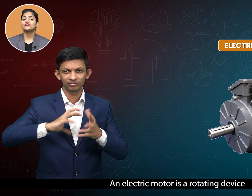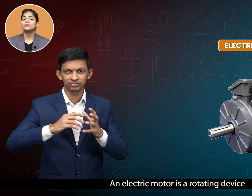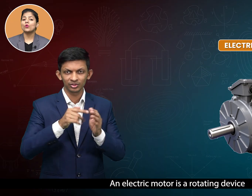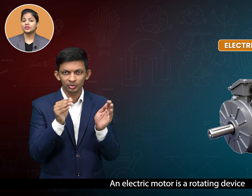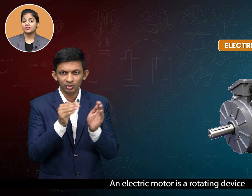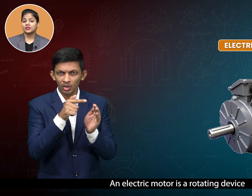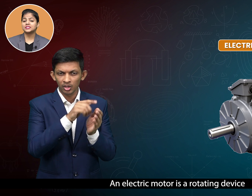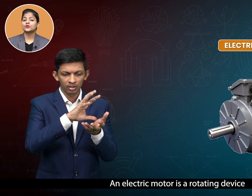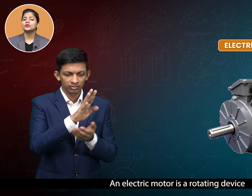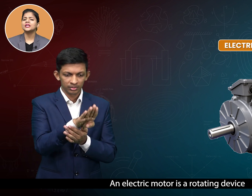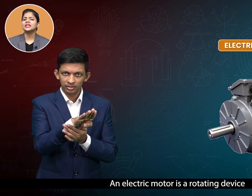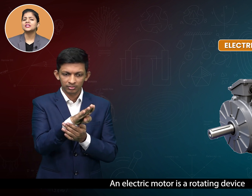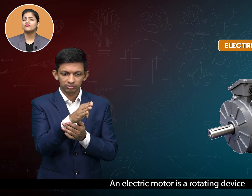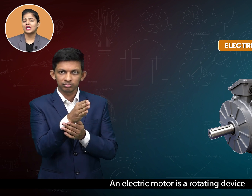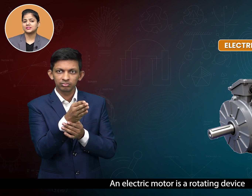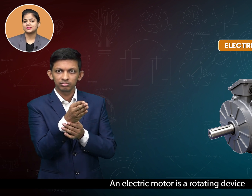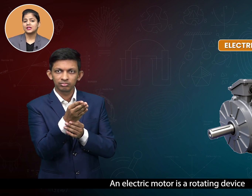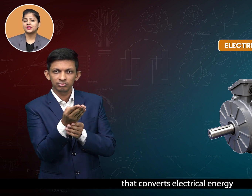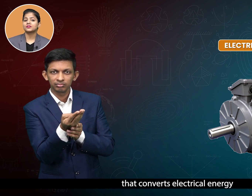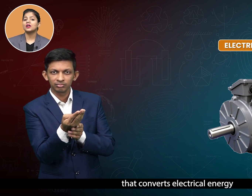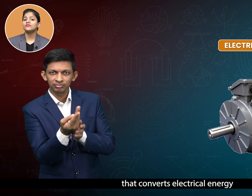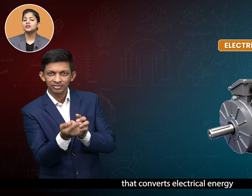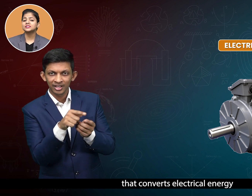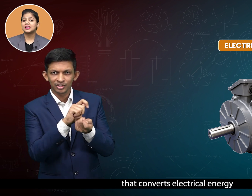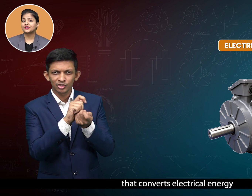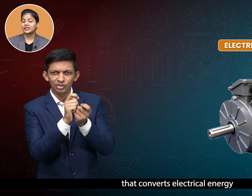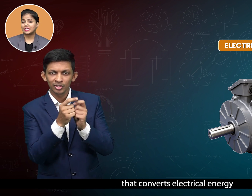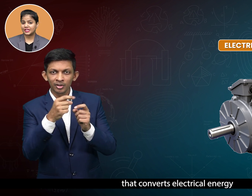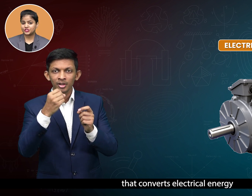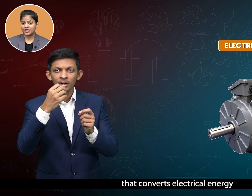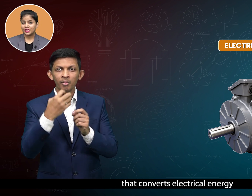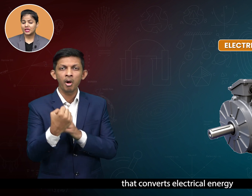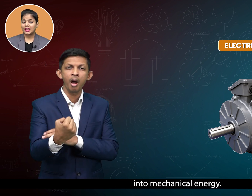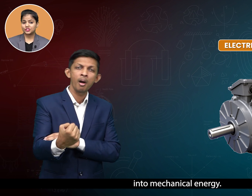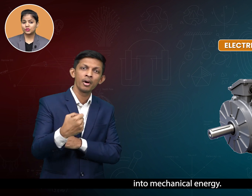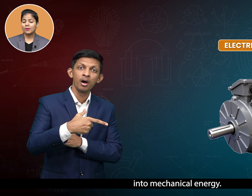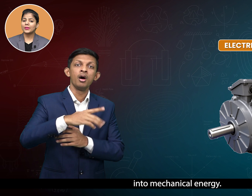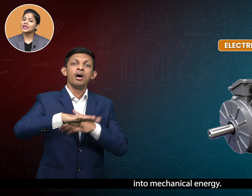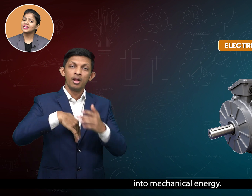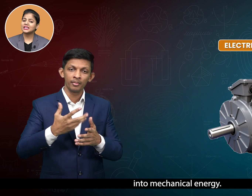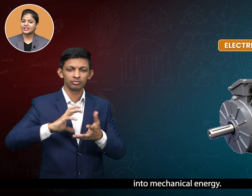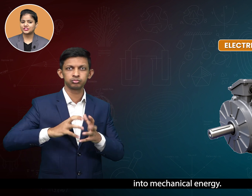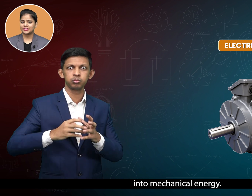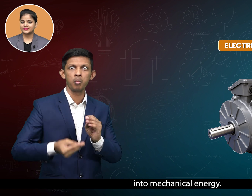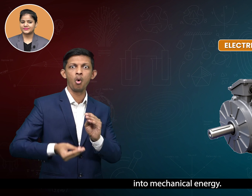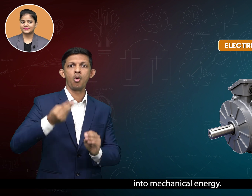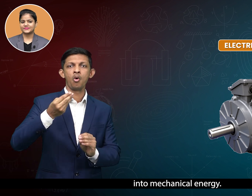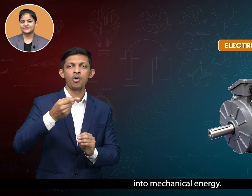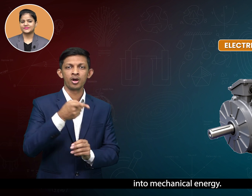An electric motor is a rotating device that converts electrical energy into mechanical